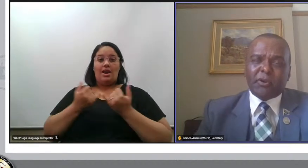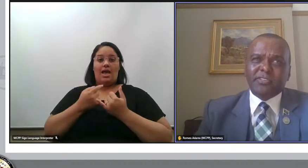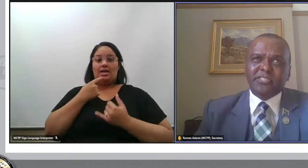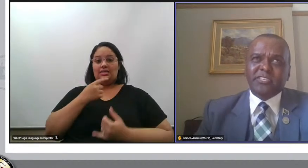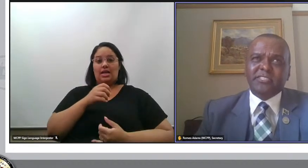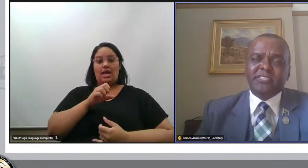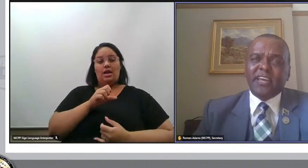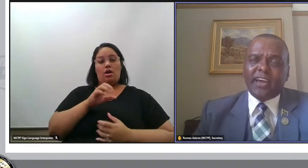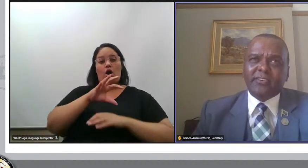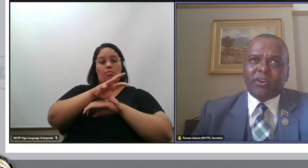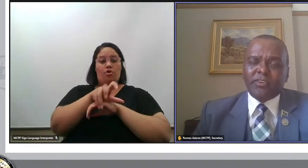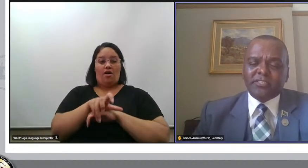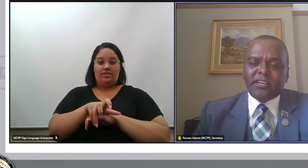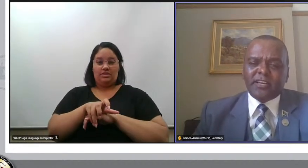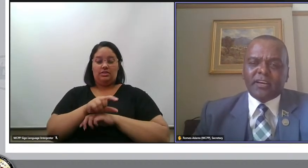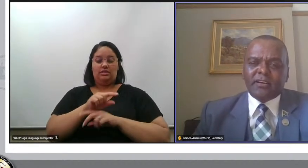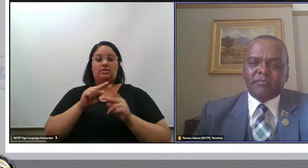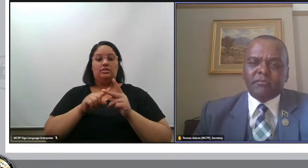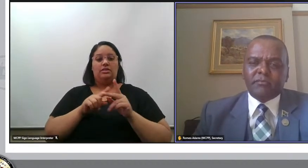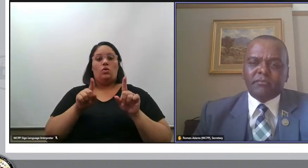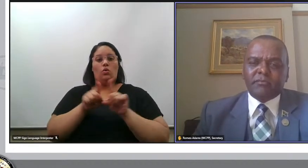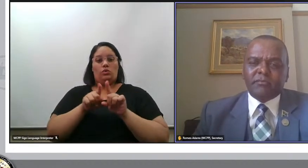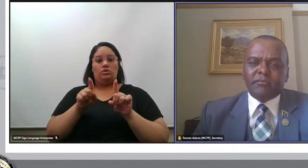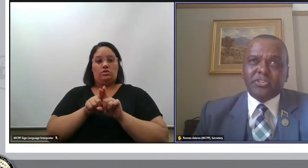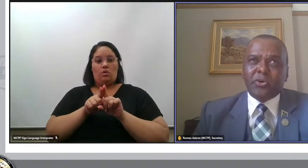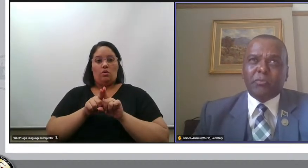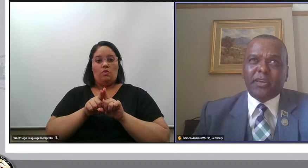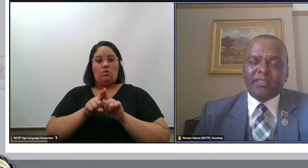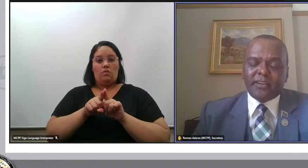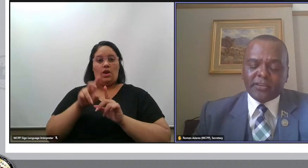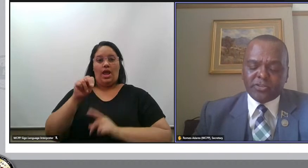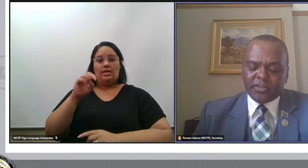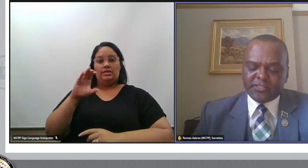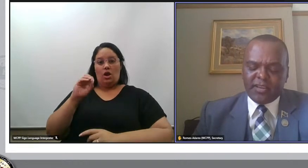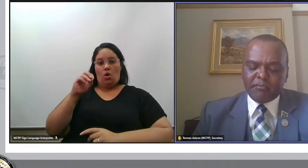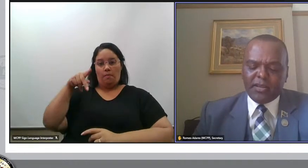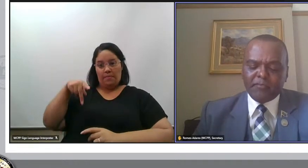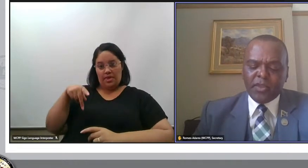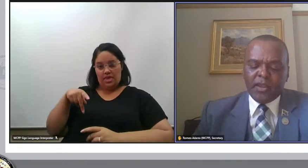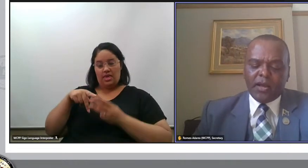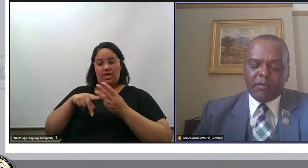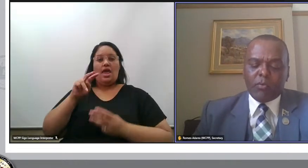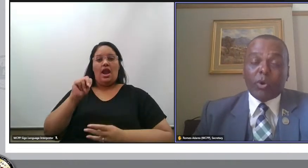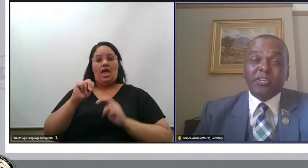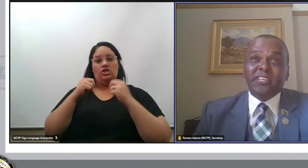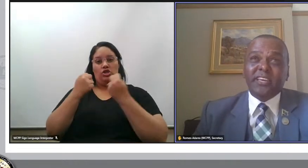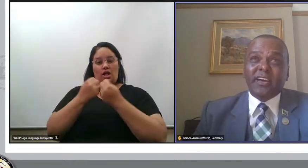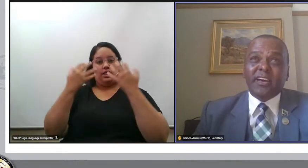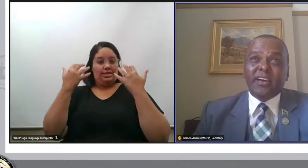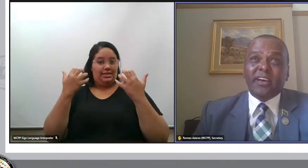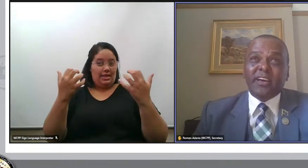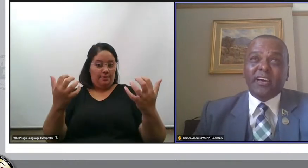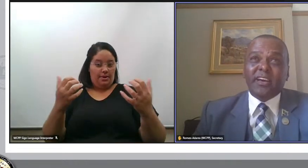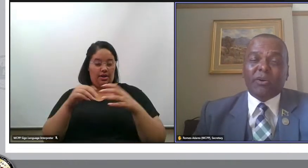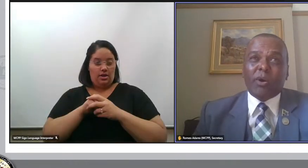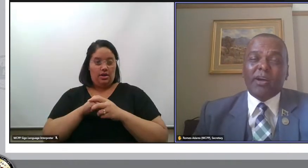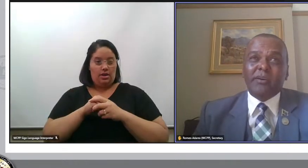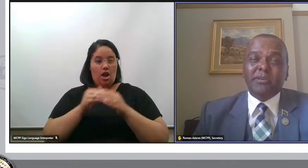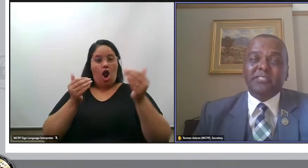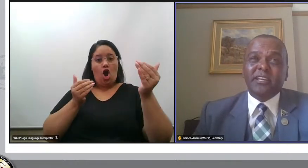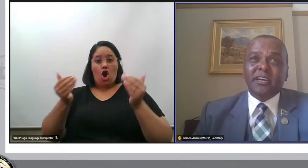So it's the provinces and obviously the NCOP and the National Assembly. What is the